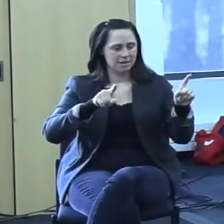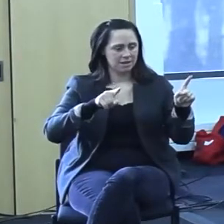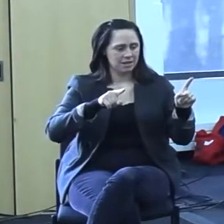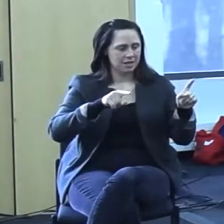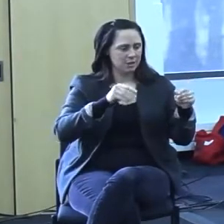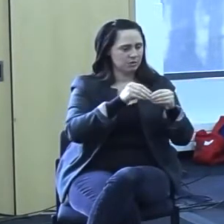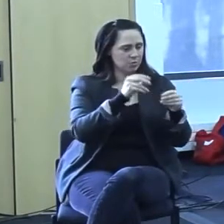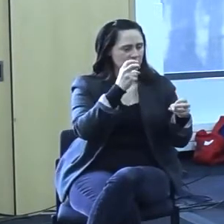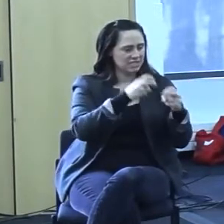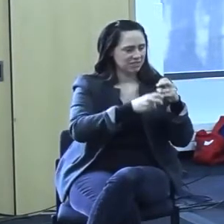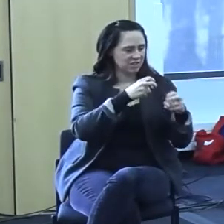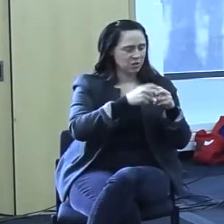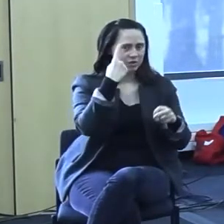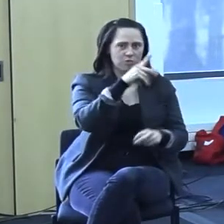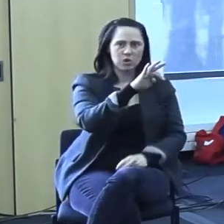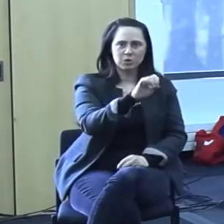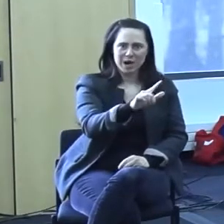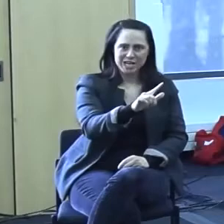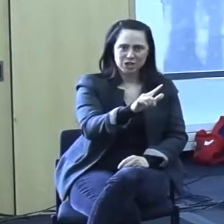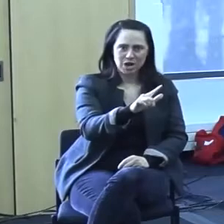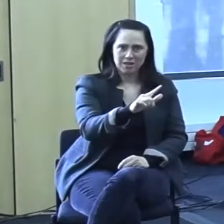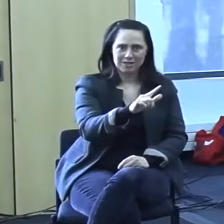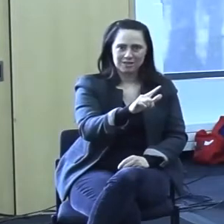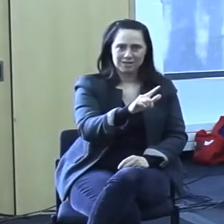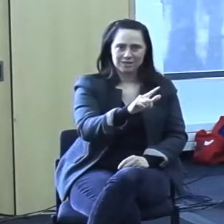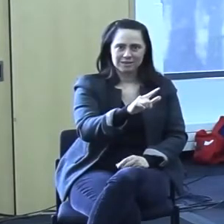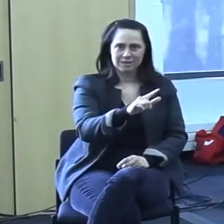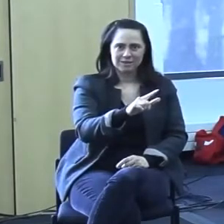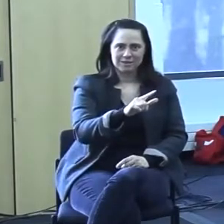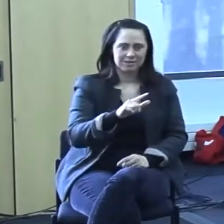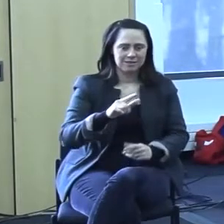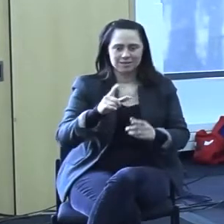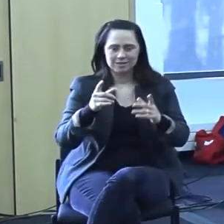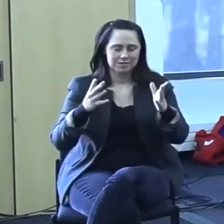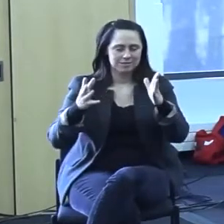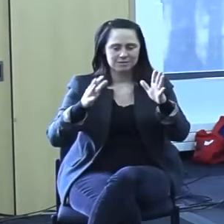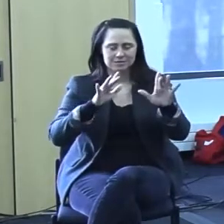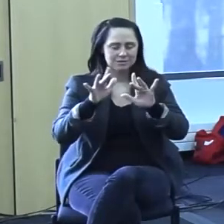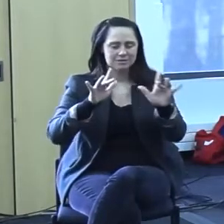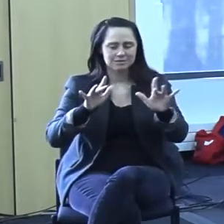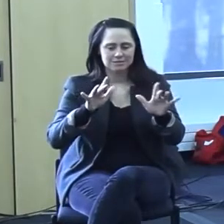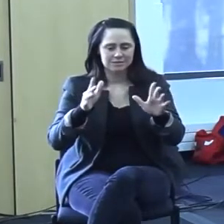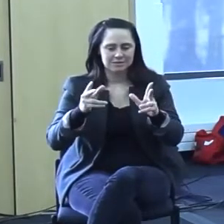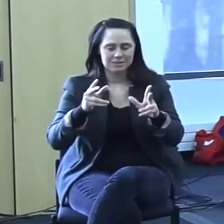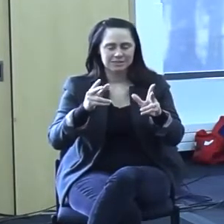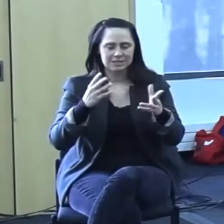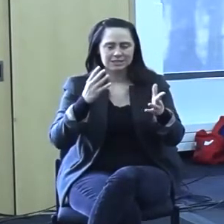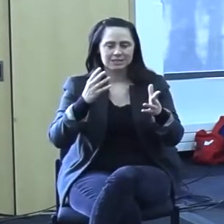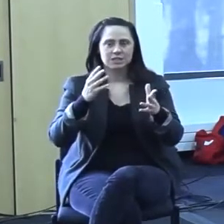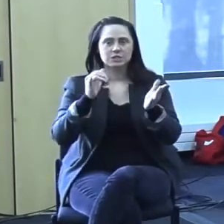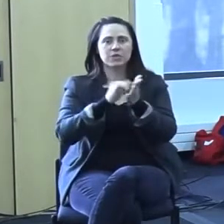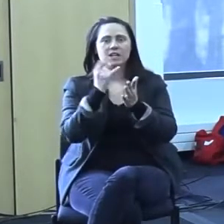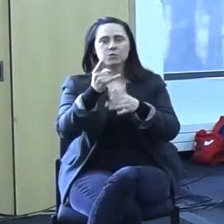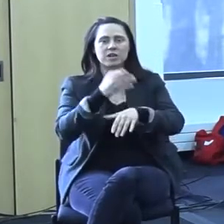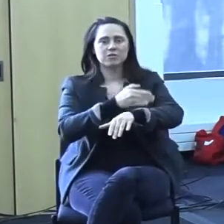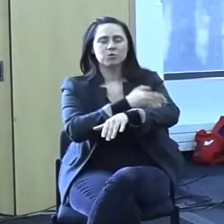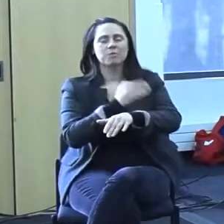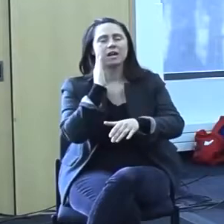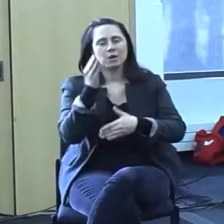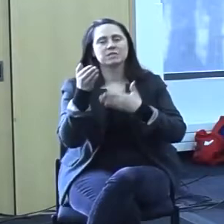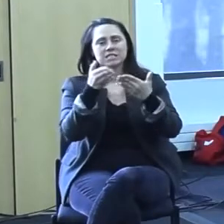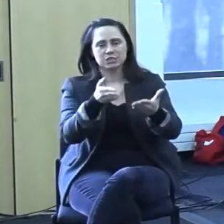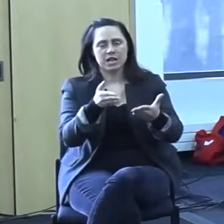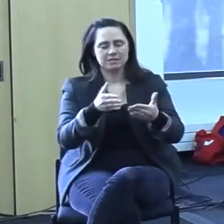little bit more difficult for Rachel to navigate. So that's one improvement that I would suggest